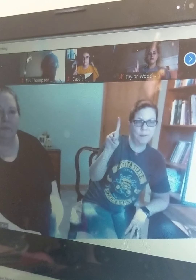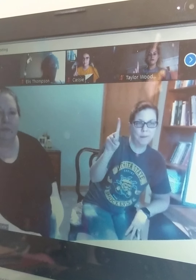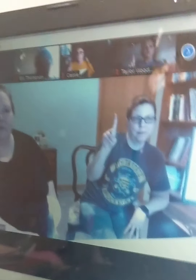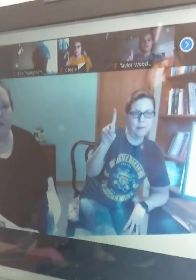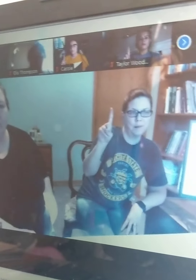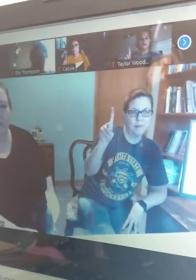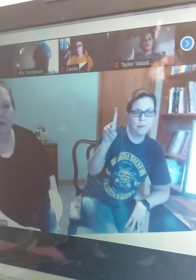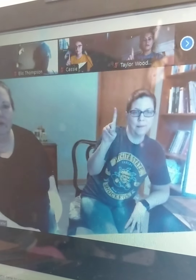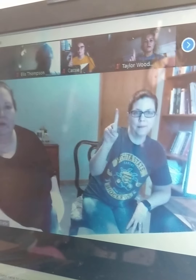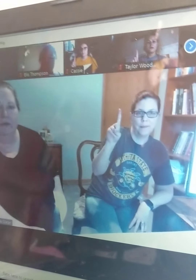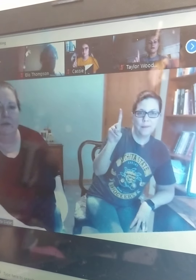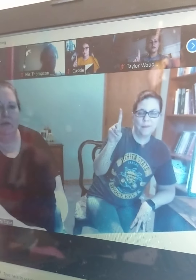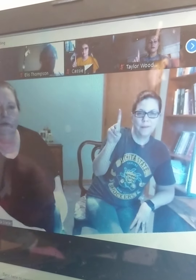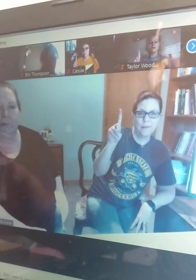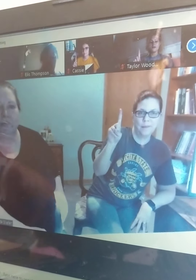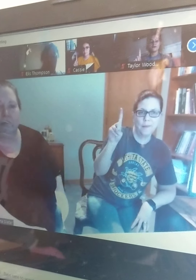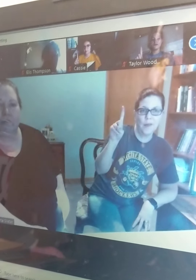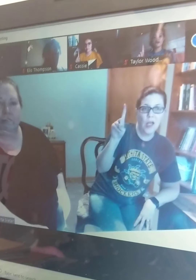1,